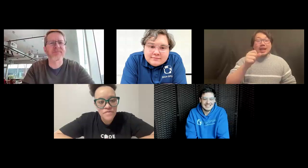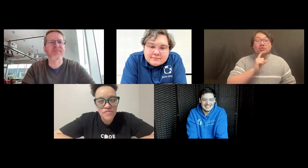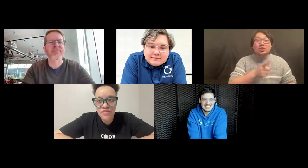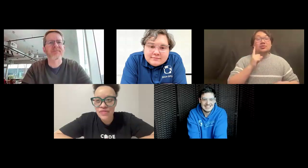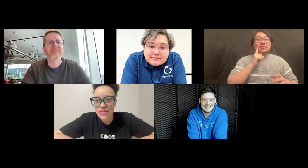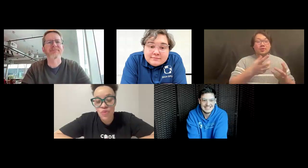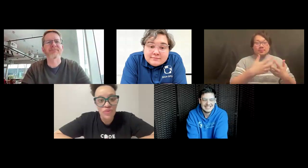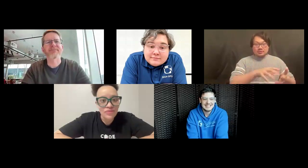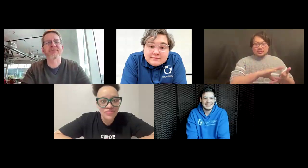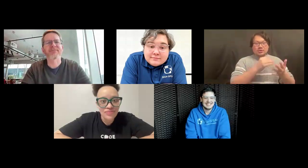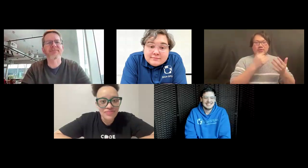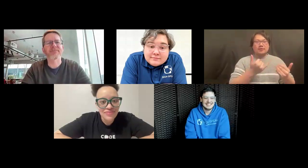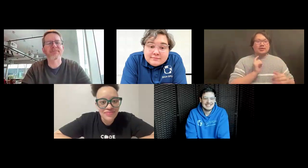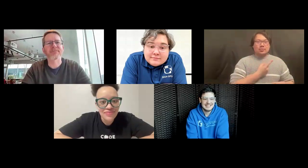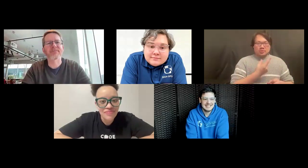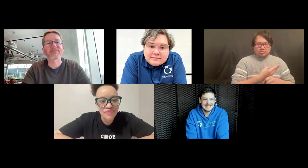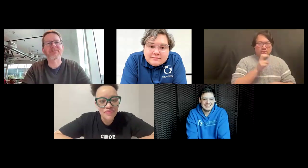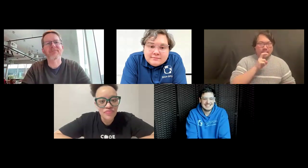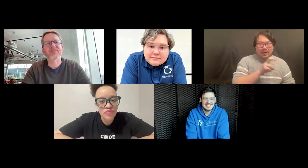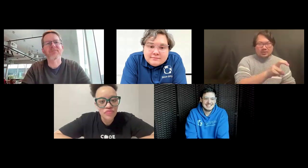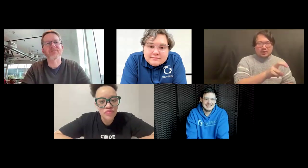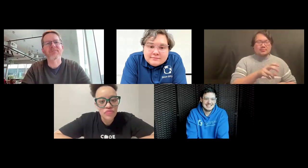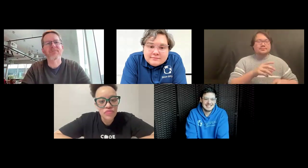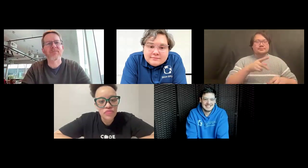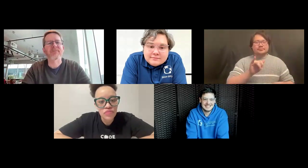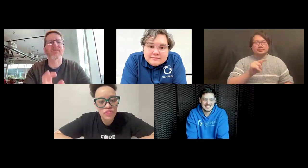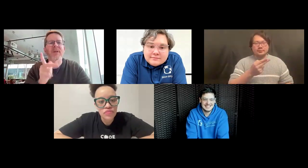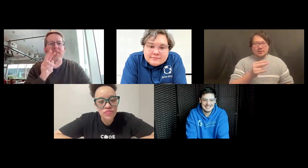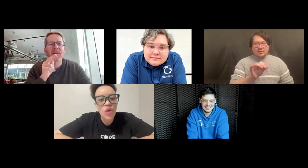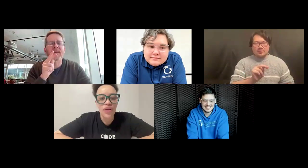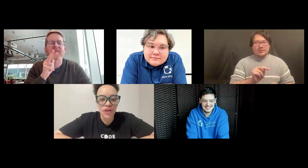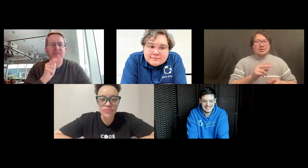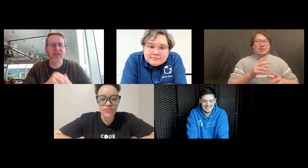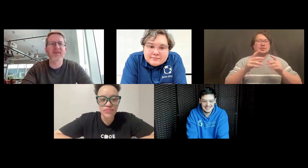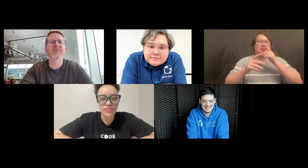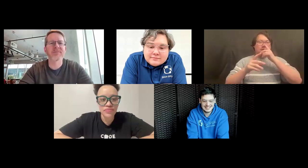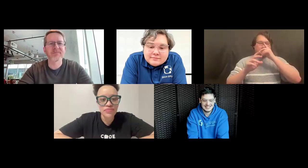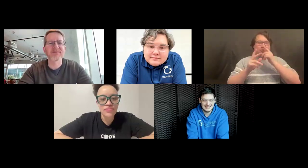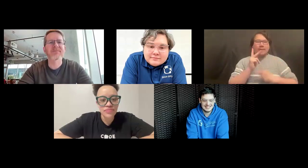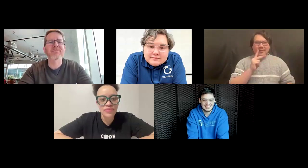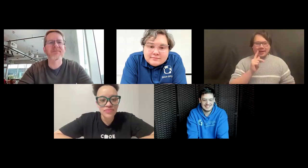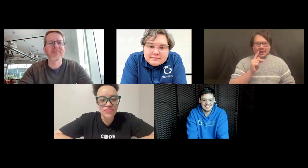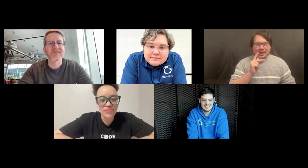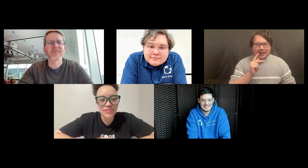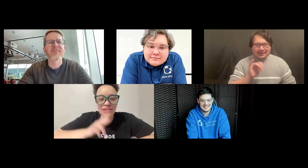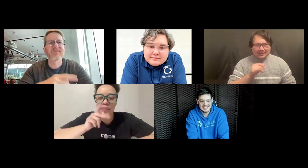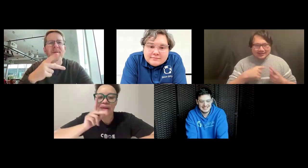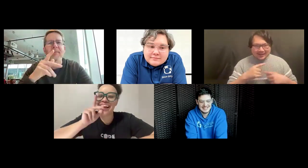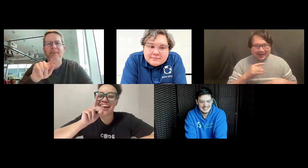minutes left. Yeah, sure. So we use Python as our language of choice.